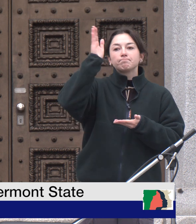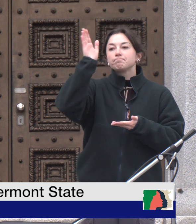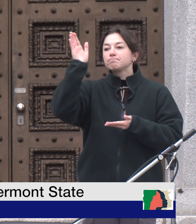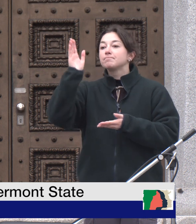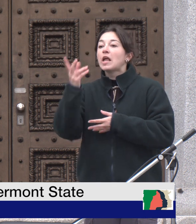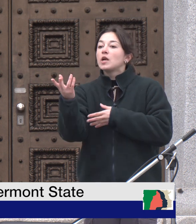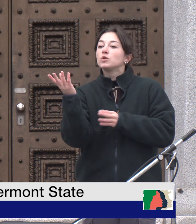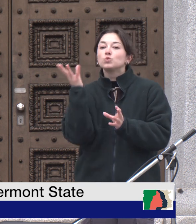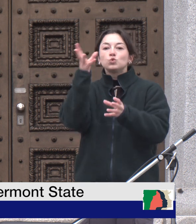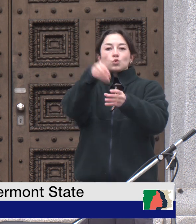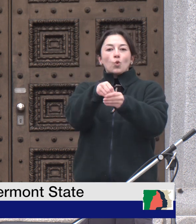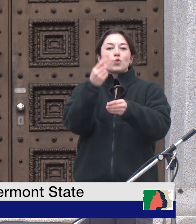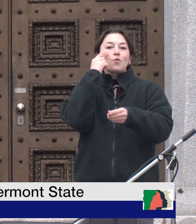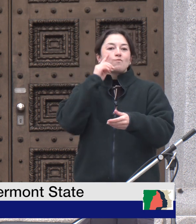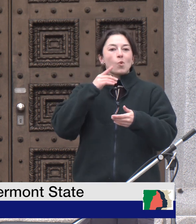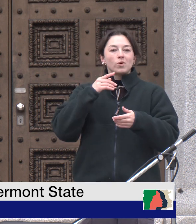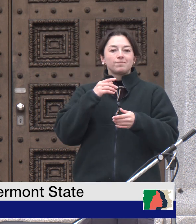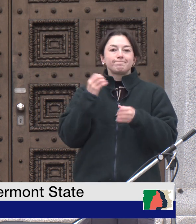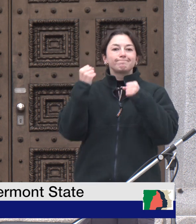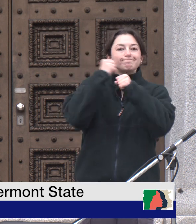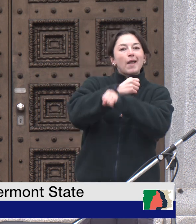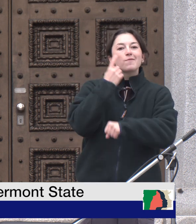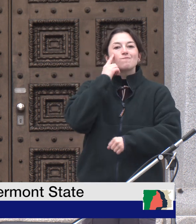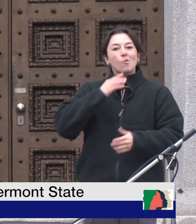you in the fight for civil liberties.